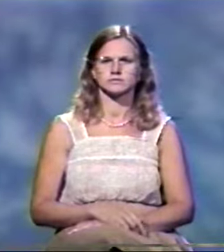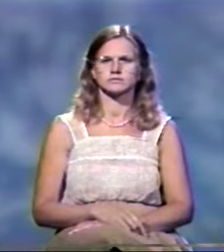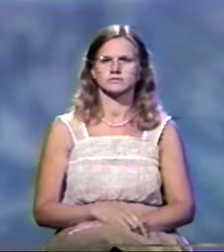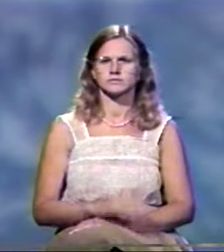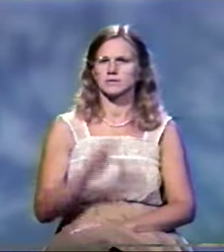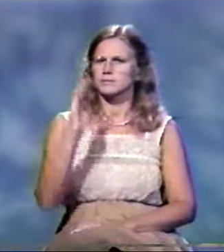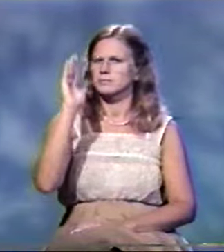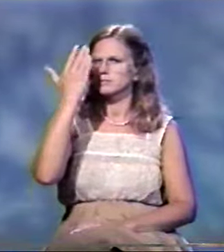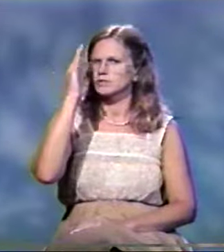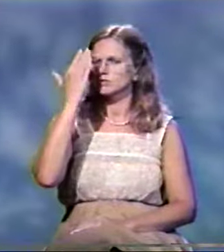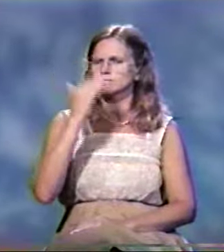Mirror.